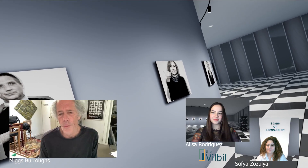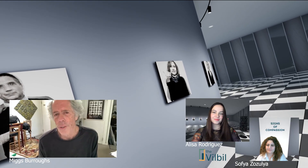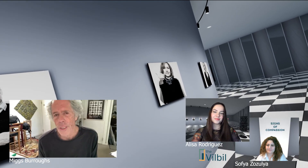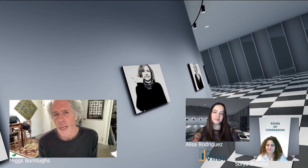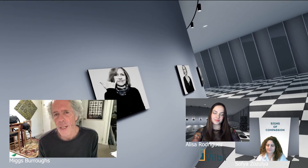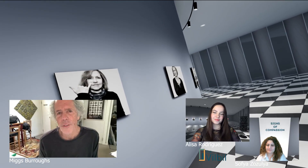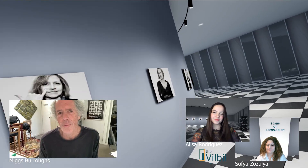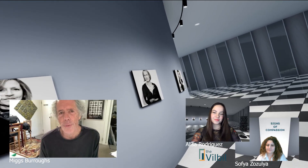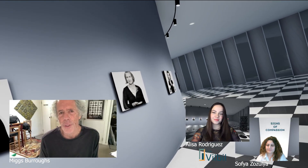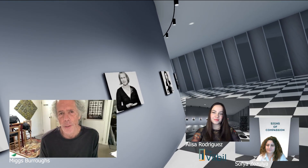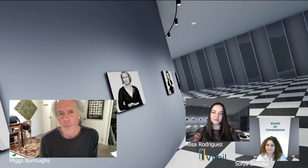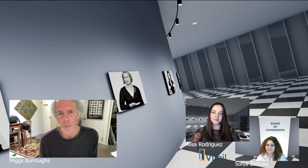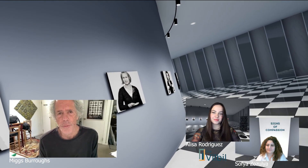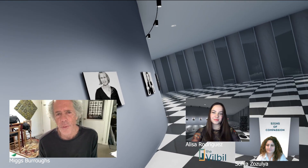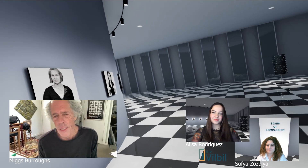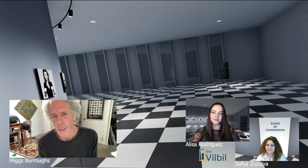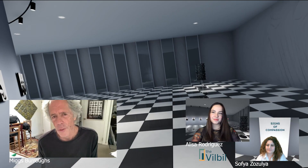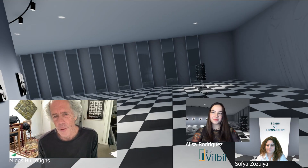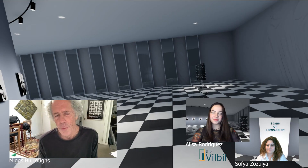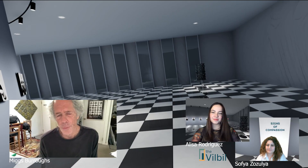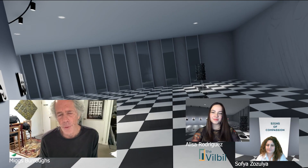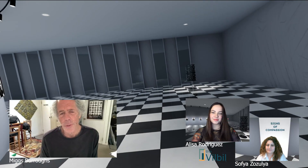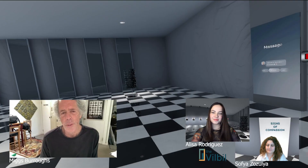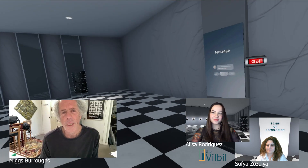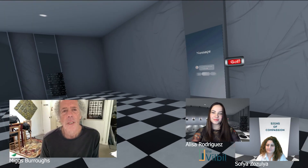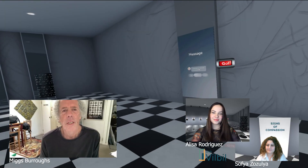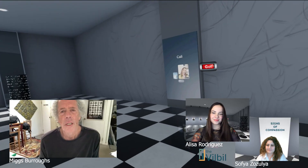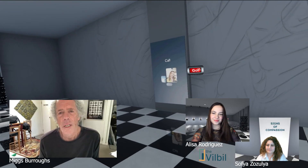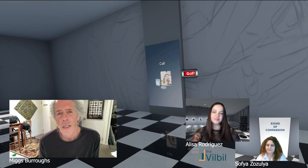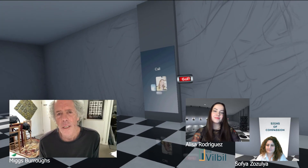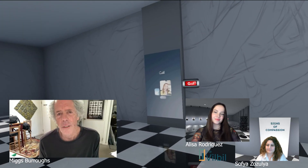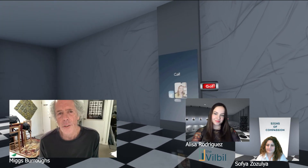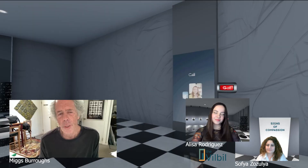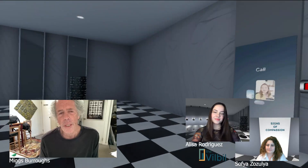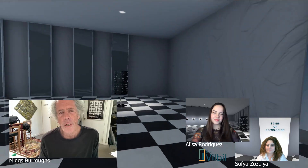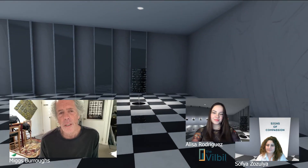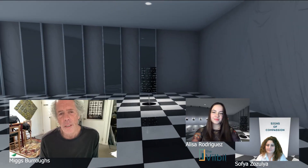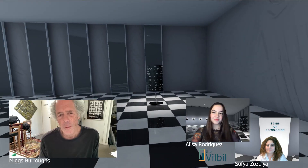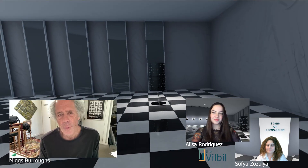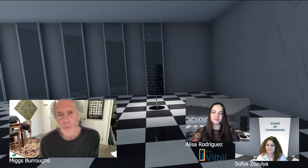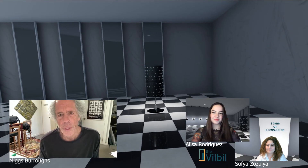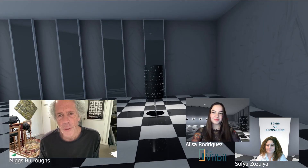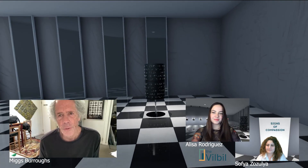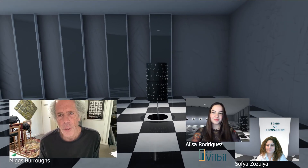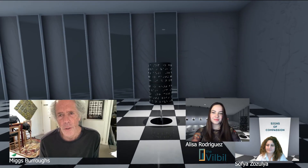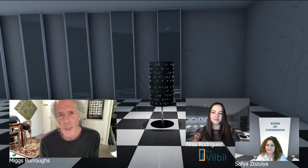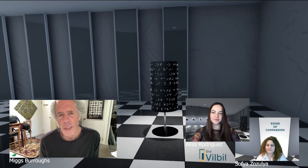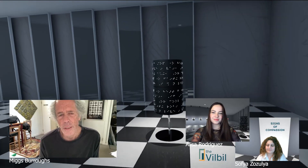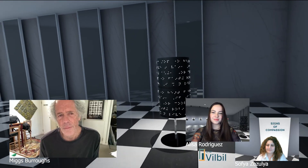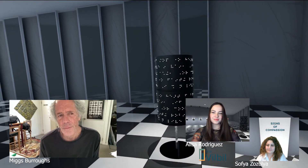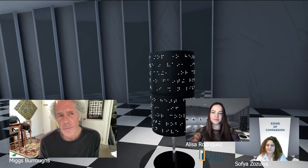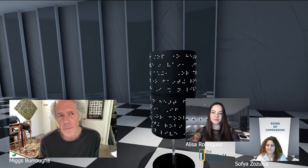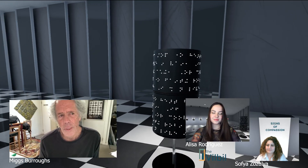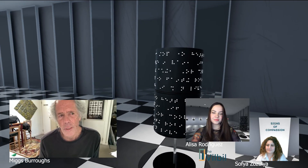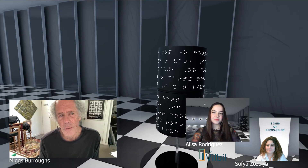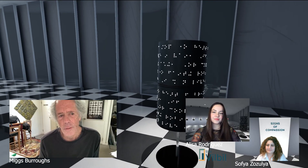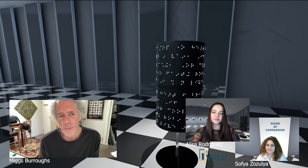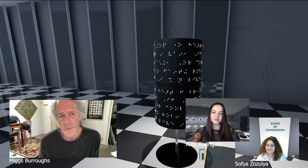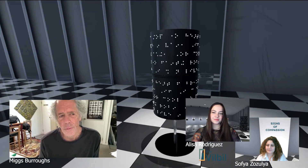word and ask people's help in finding certain people. So a lot are people I do know, and